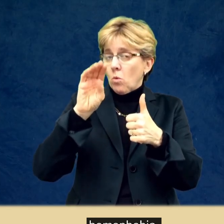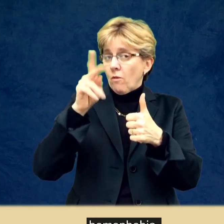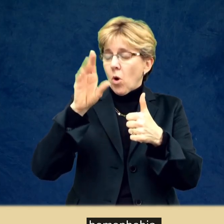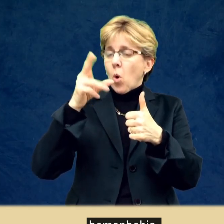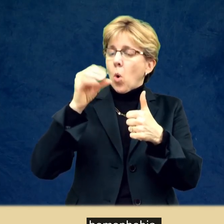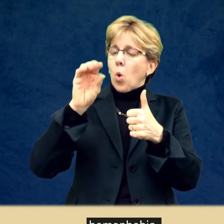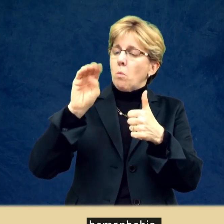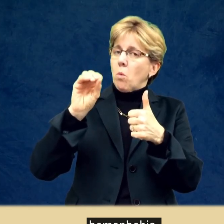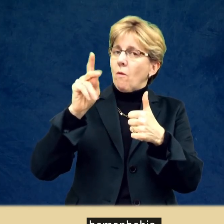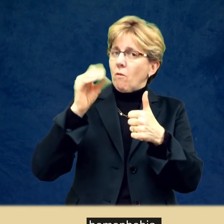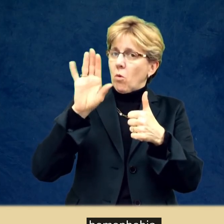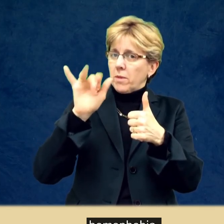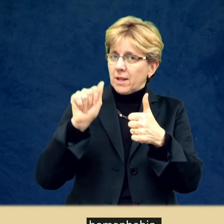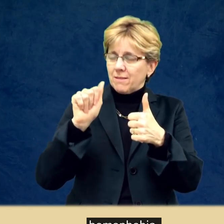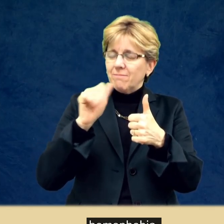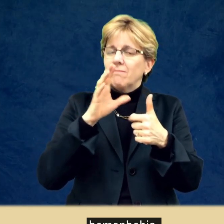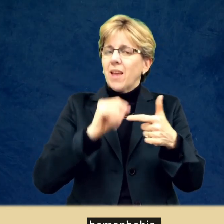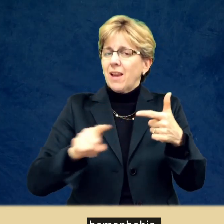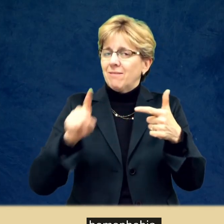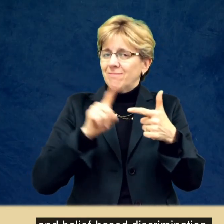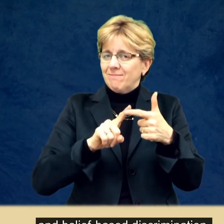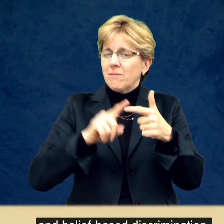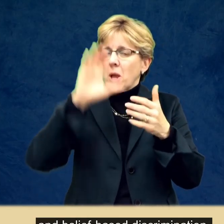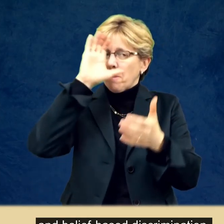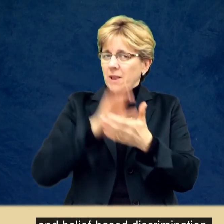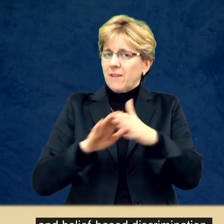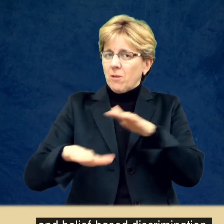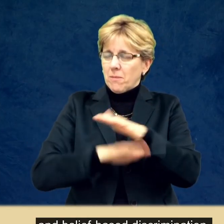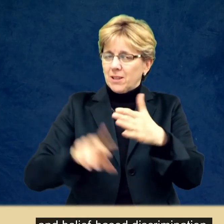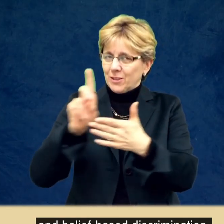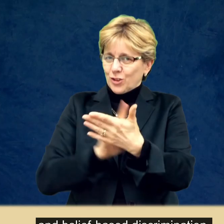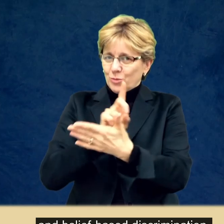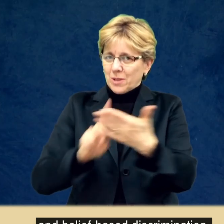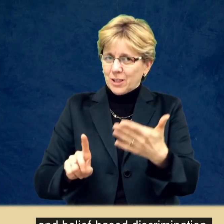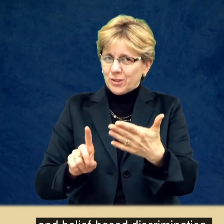homophobia, and belief-based discrimination.